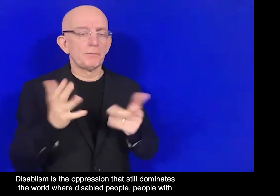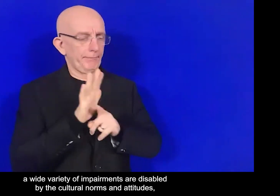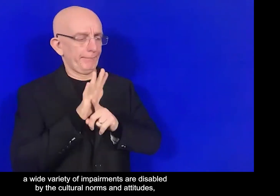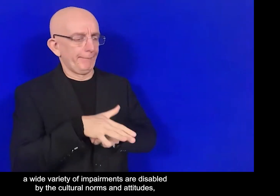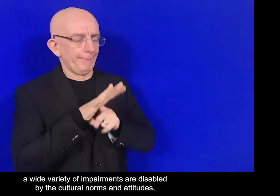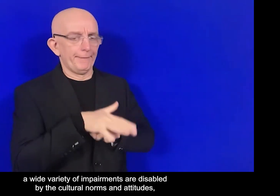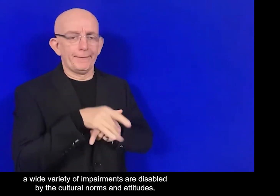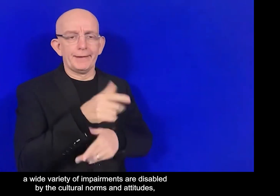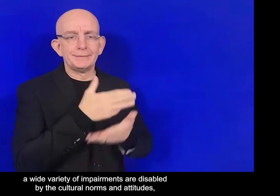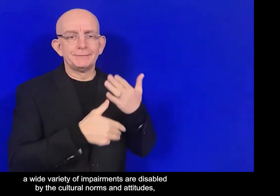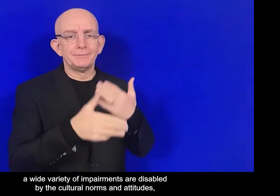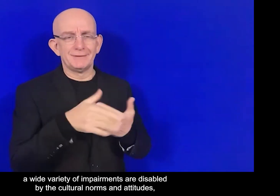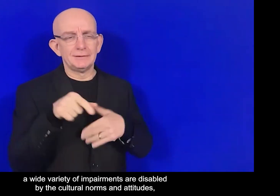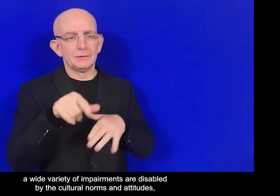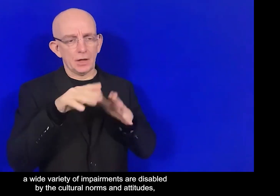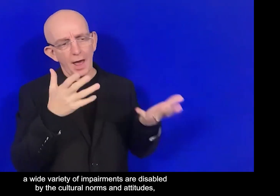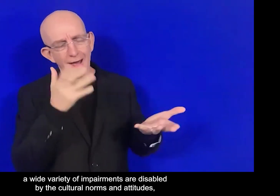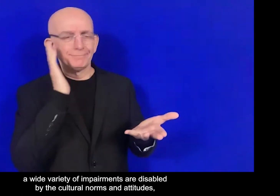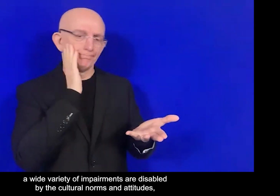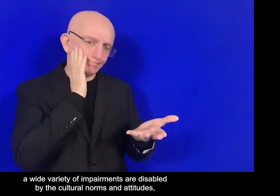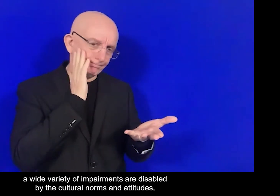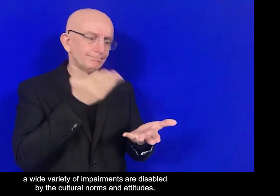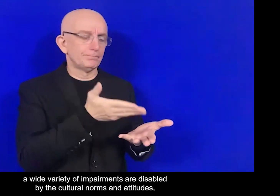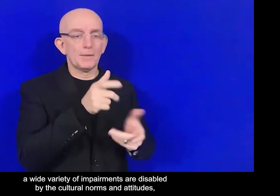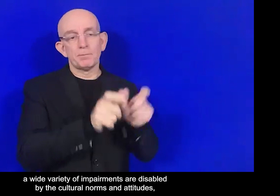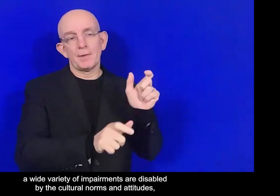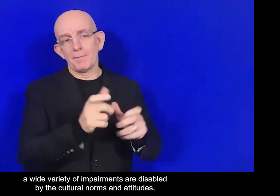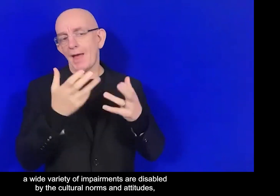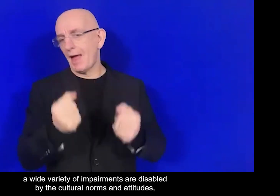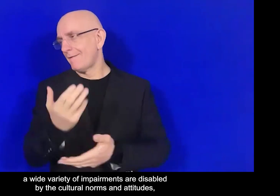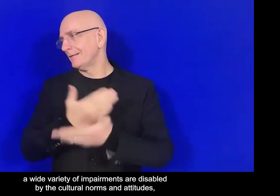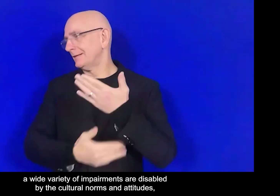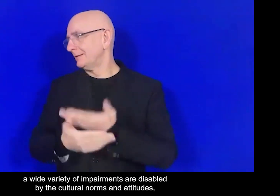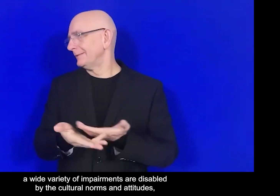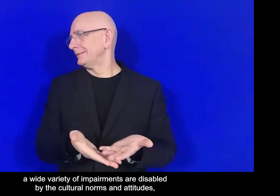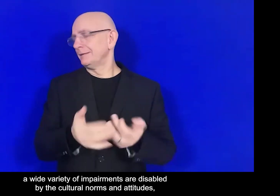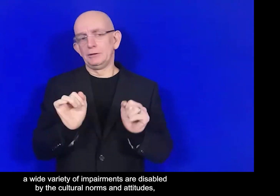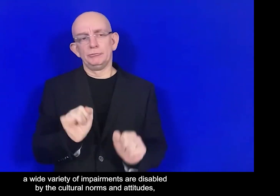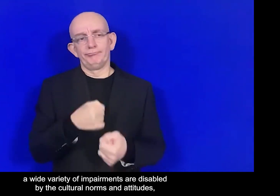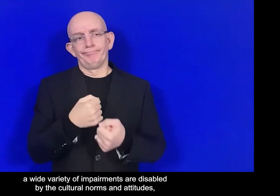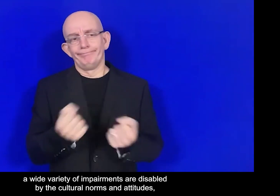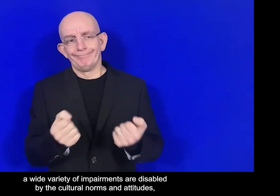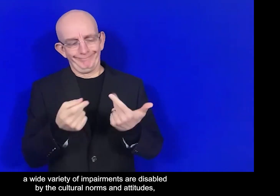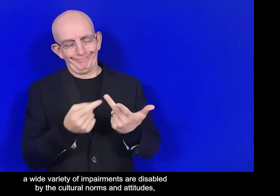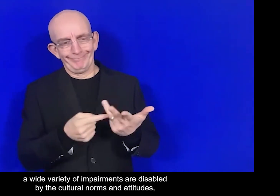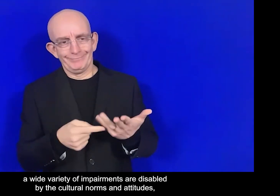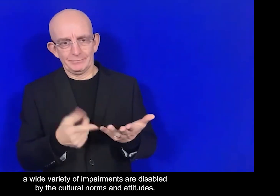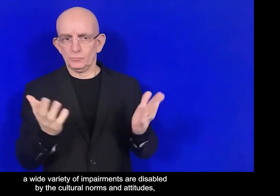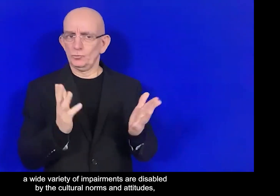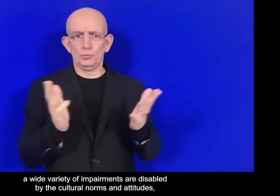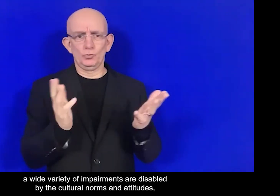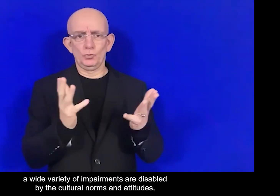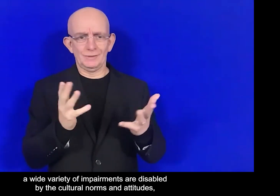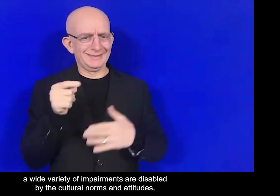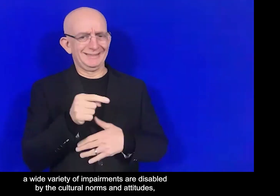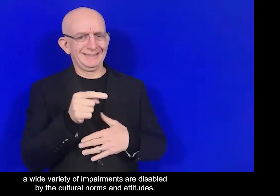people with a wide variety of impairments are disabled by the cultural norms